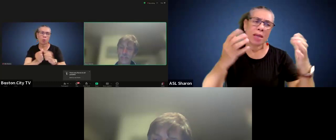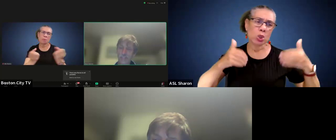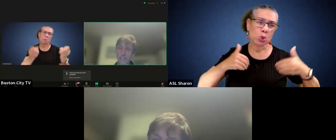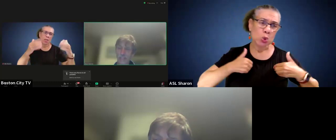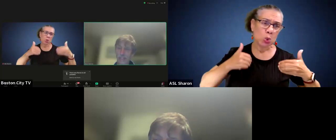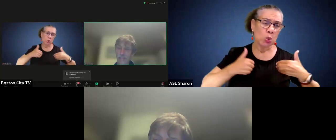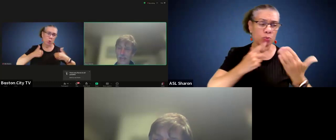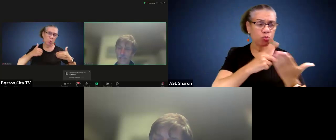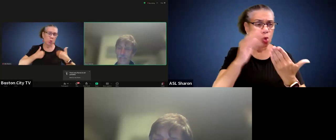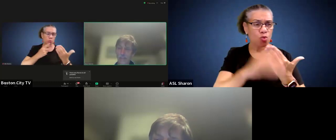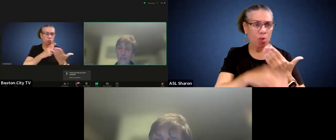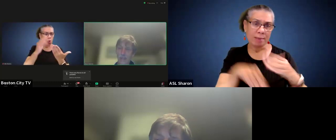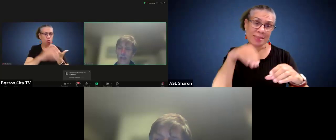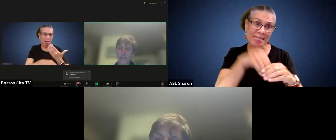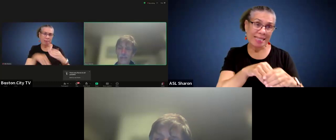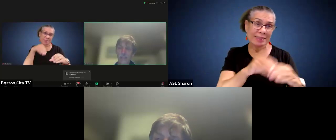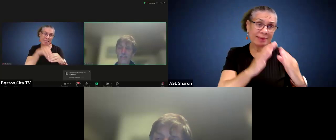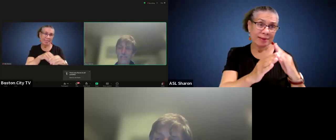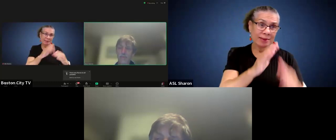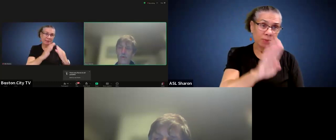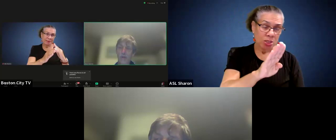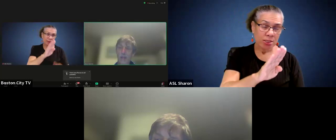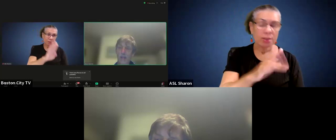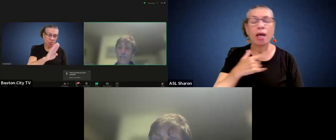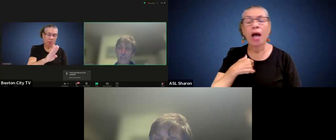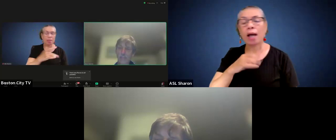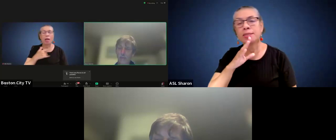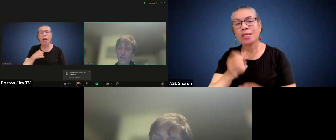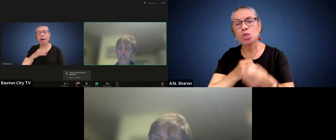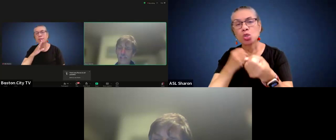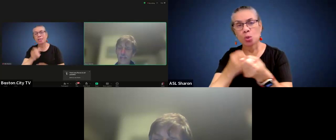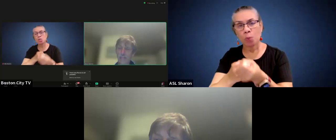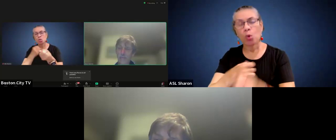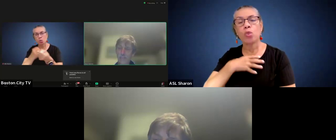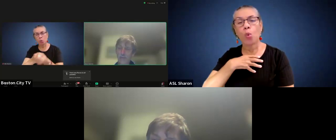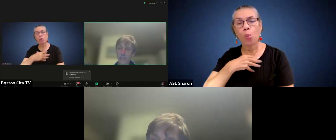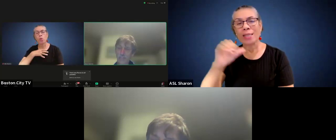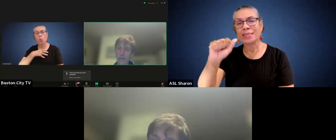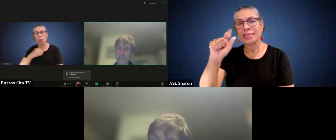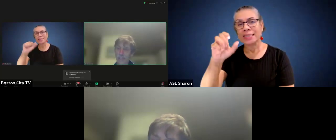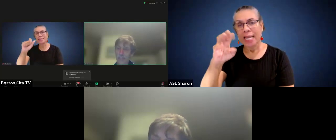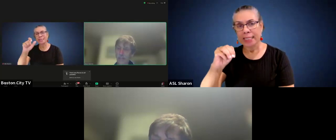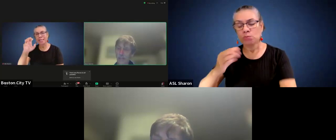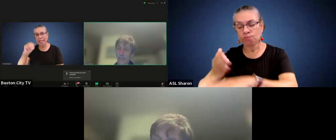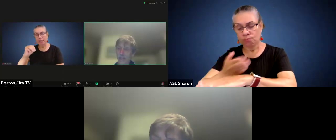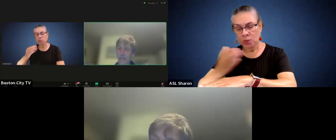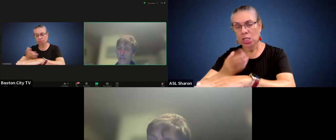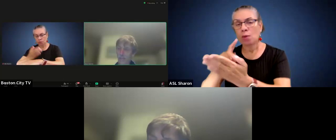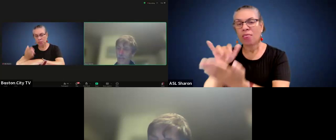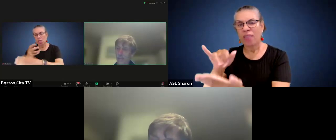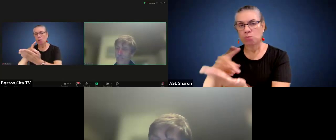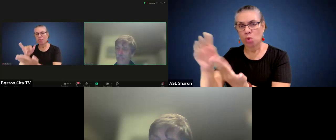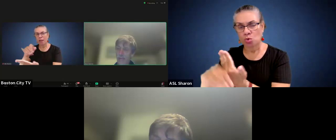city in that time. I'm speaking in support of the White Stadium reconstruction project. It